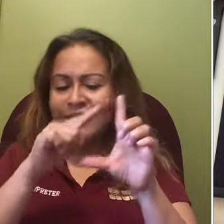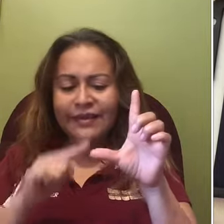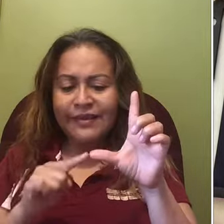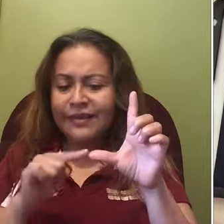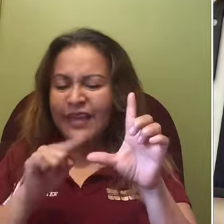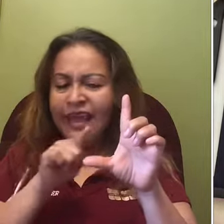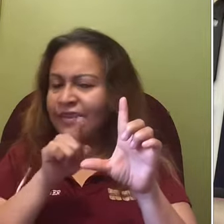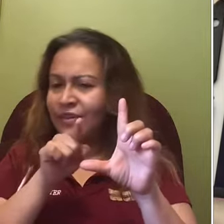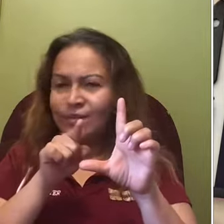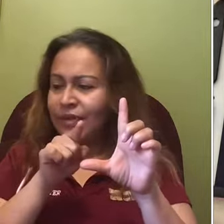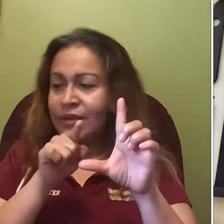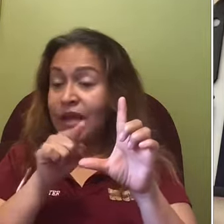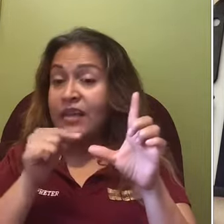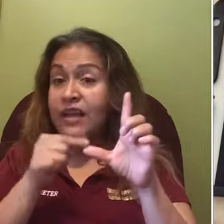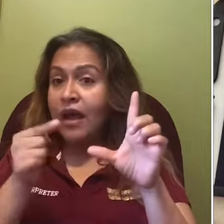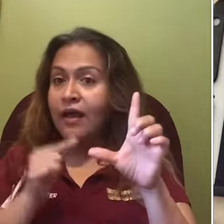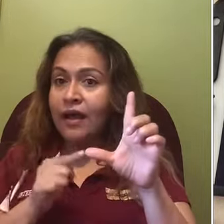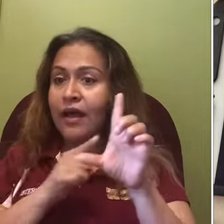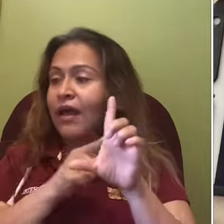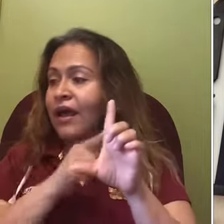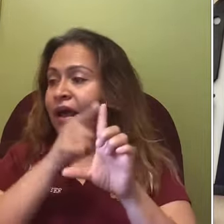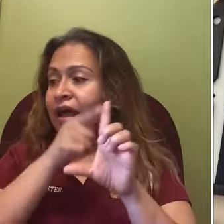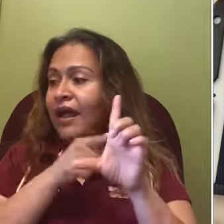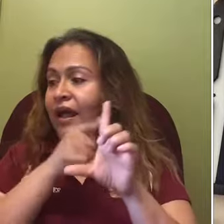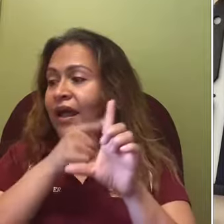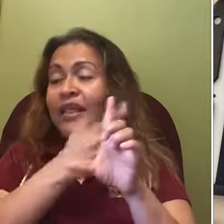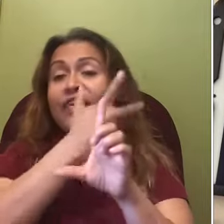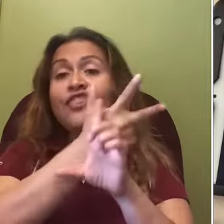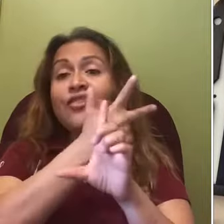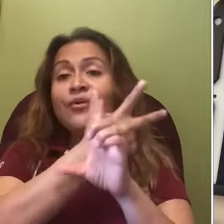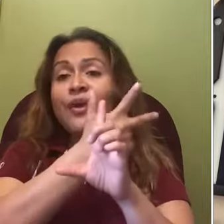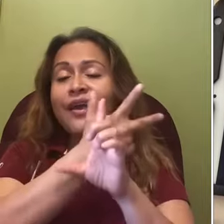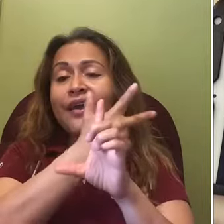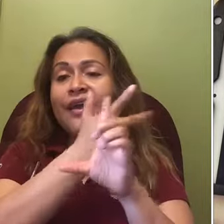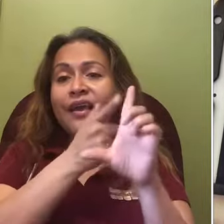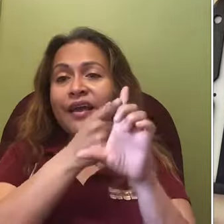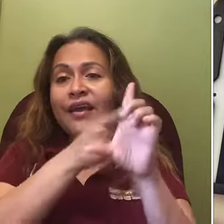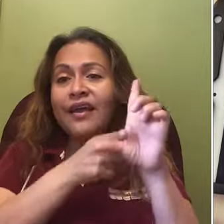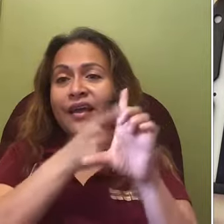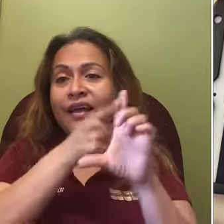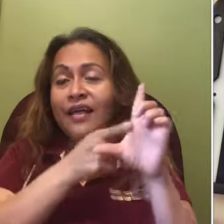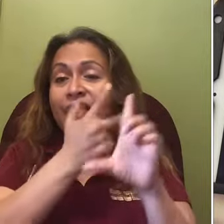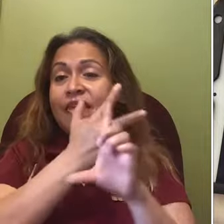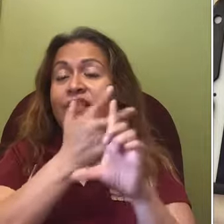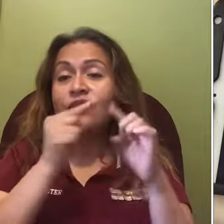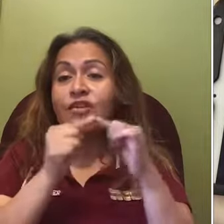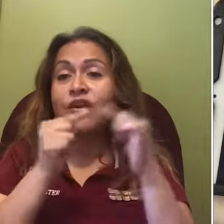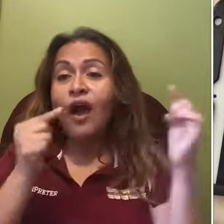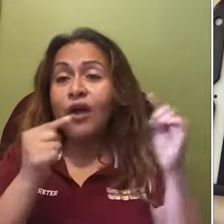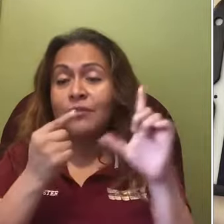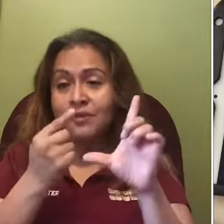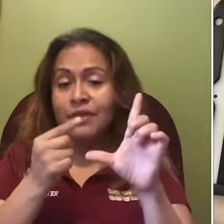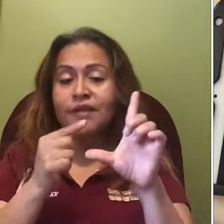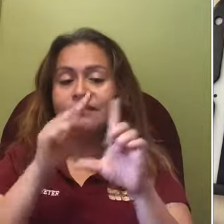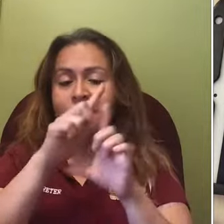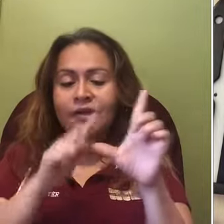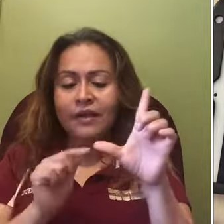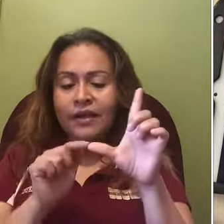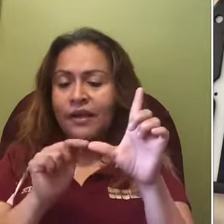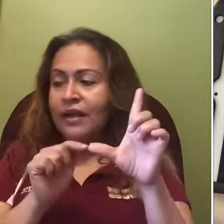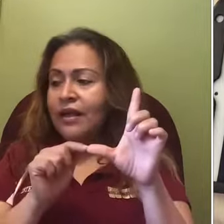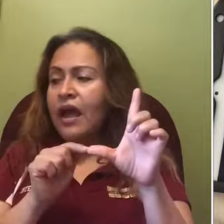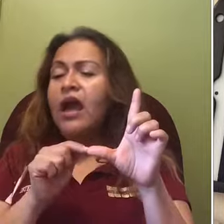angle, the opposite side is the 3. If you're just kind of, it's opening onto that 3. So the opposite side is 3. And then what's